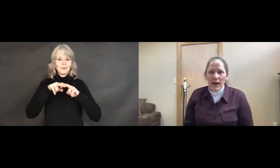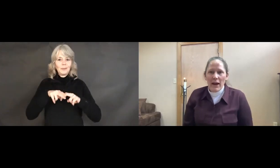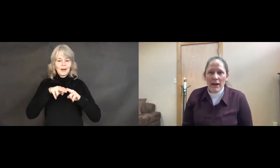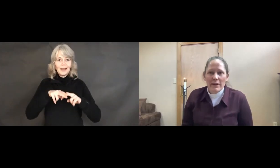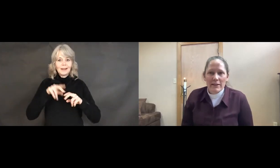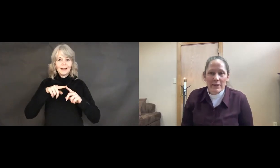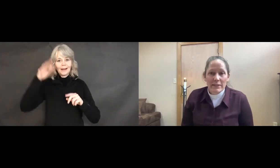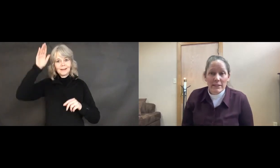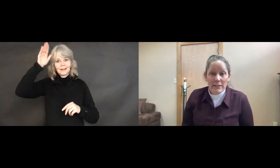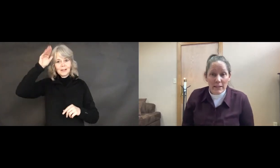And this is